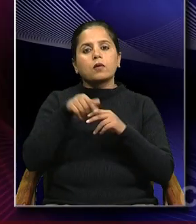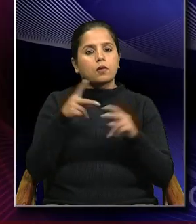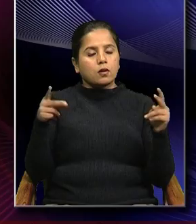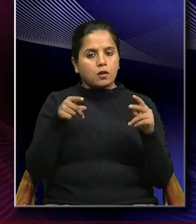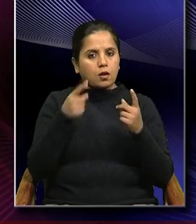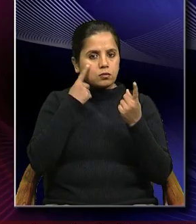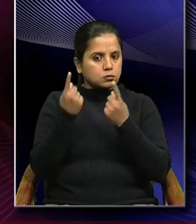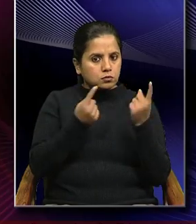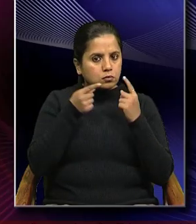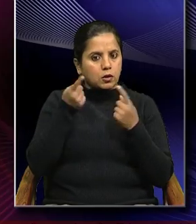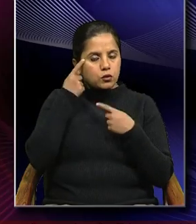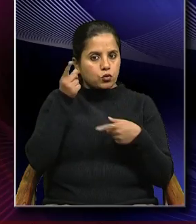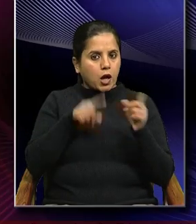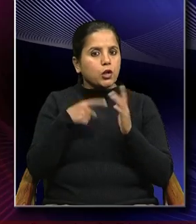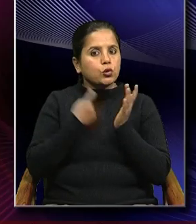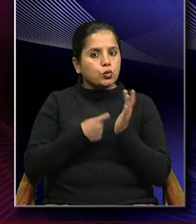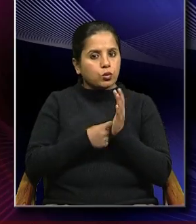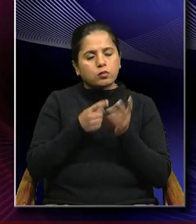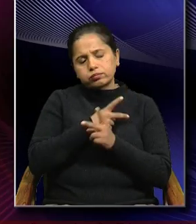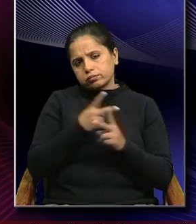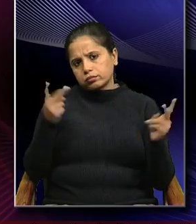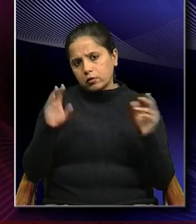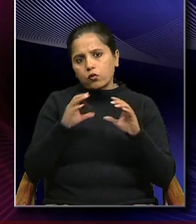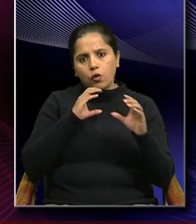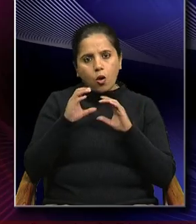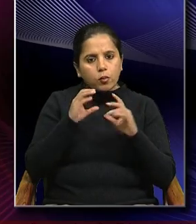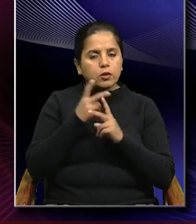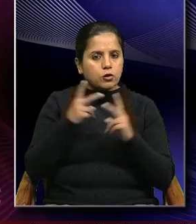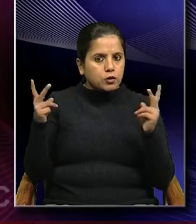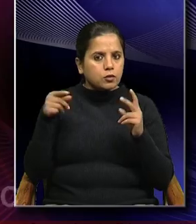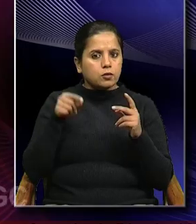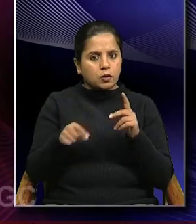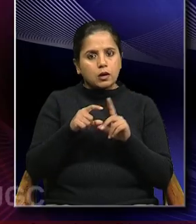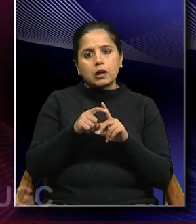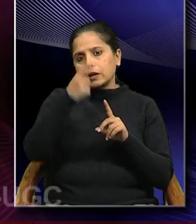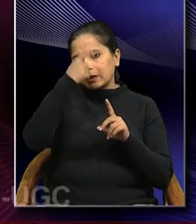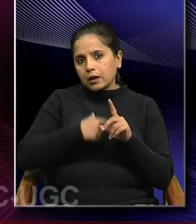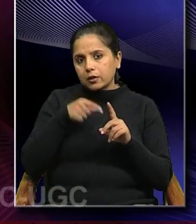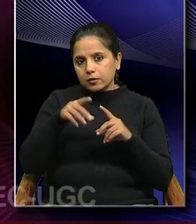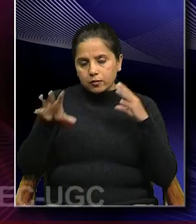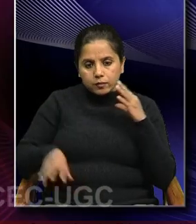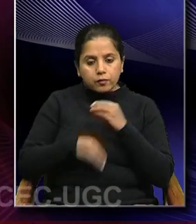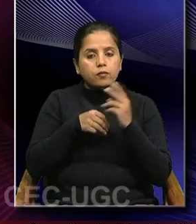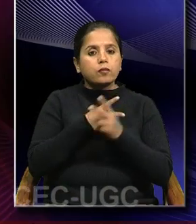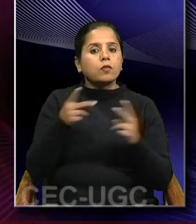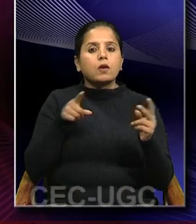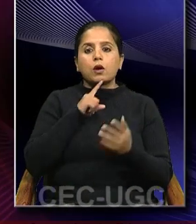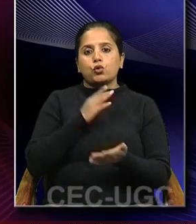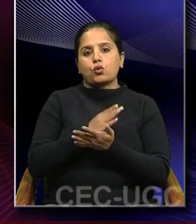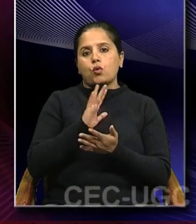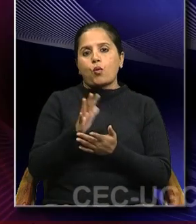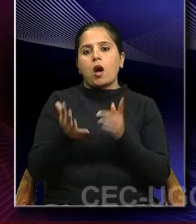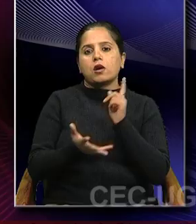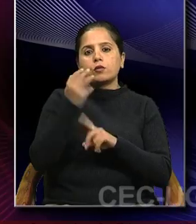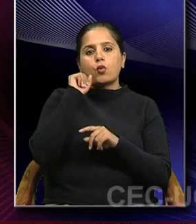the strategic roles of a variety of communication disciplines and combine these disciplines to ensure the achievement